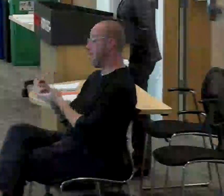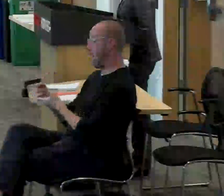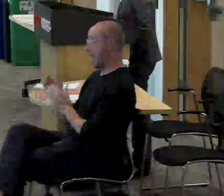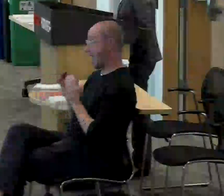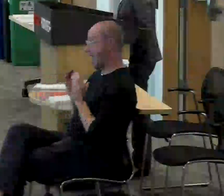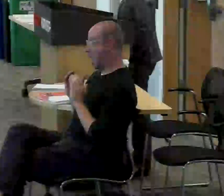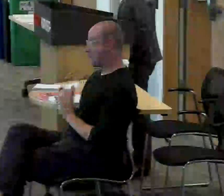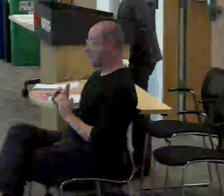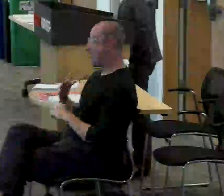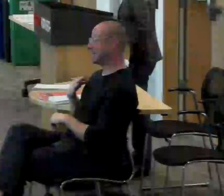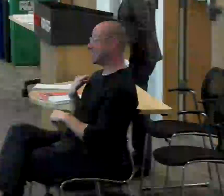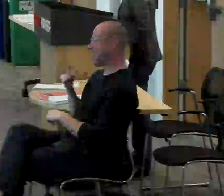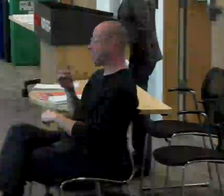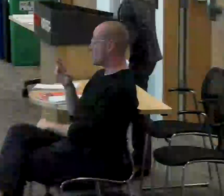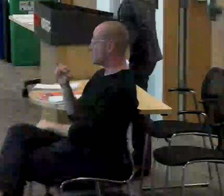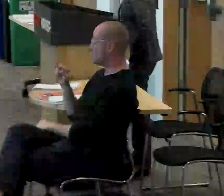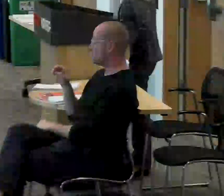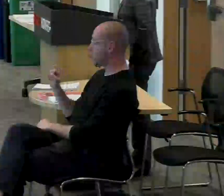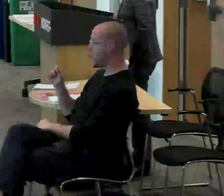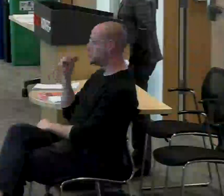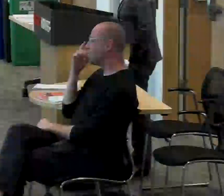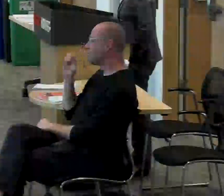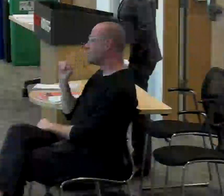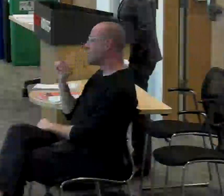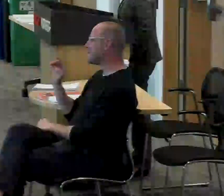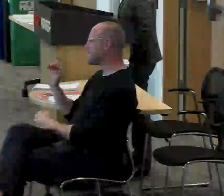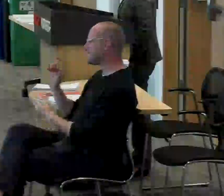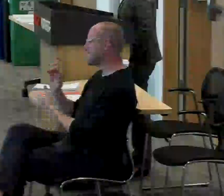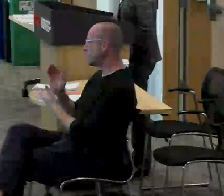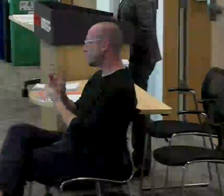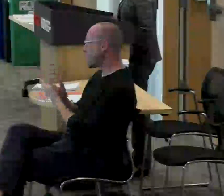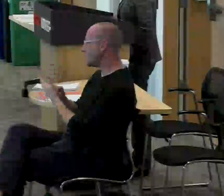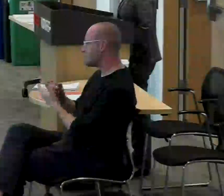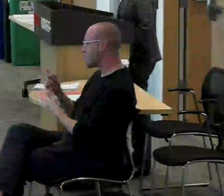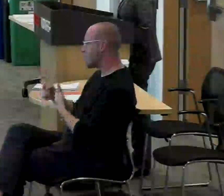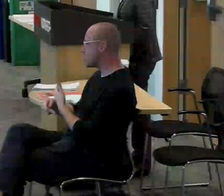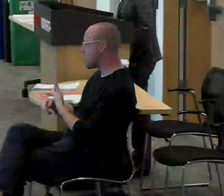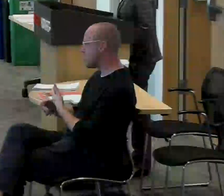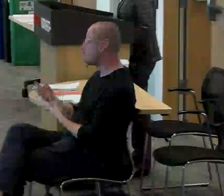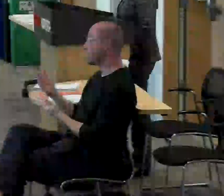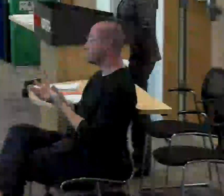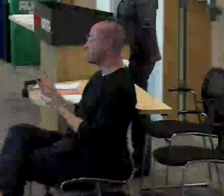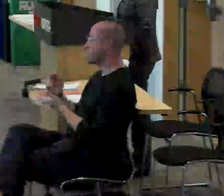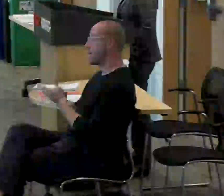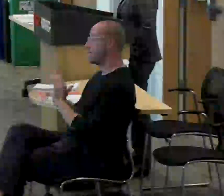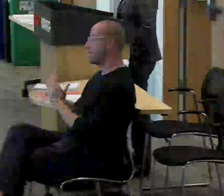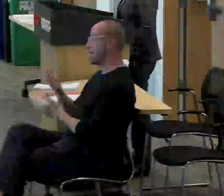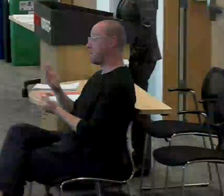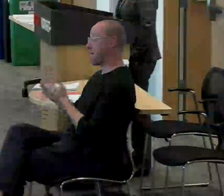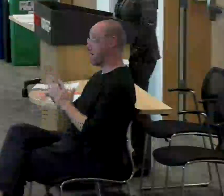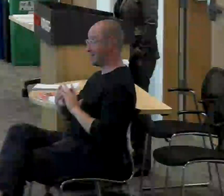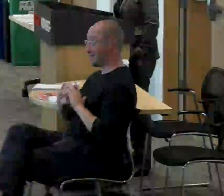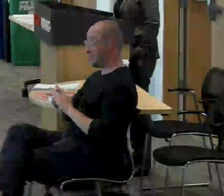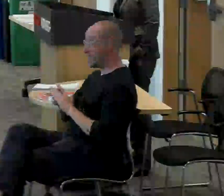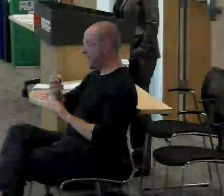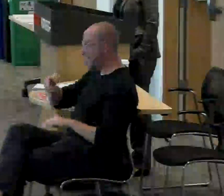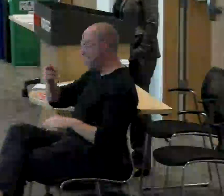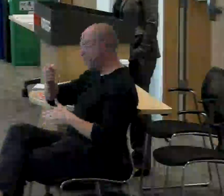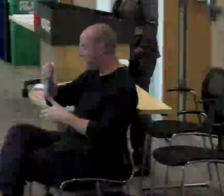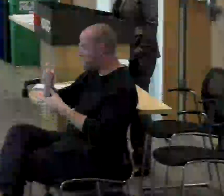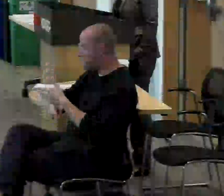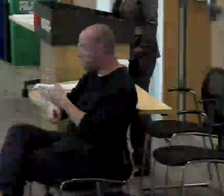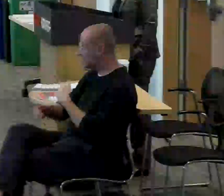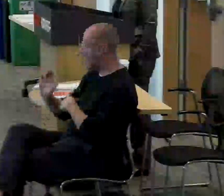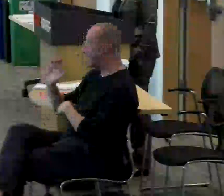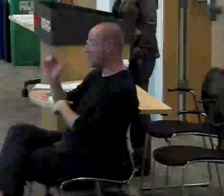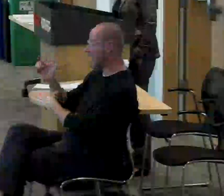part of our program. So our fees don't have to be maybe as high as they have to be when they first start out. Again, I